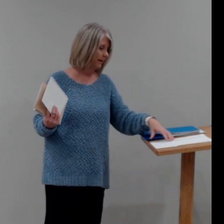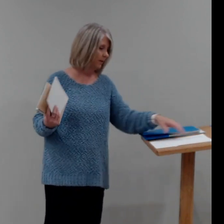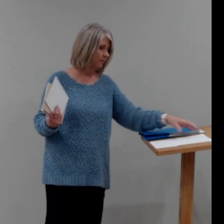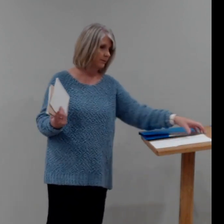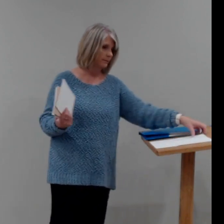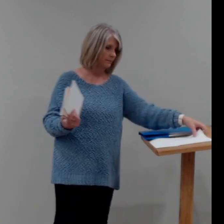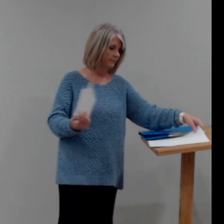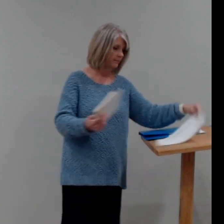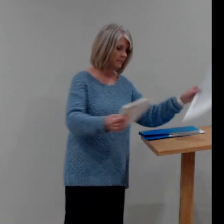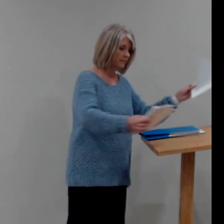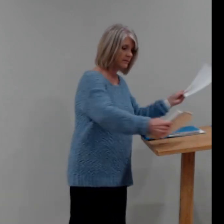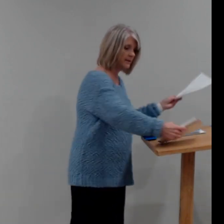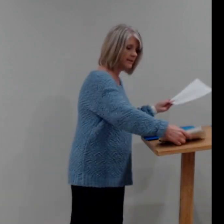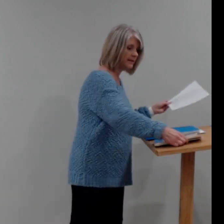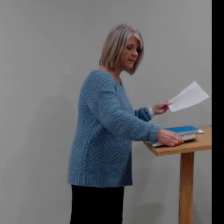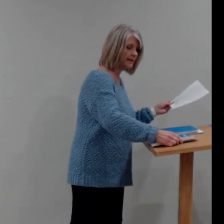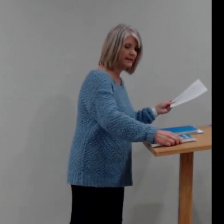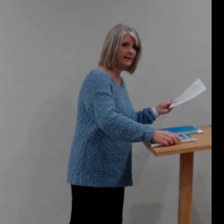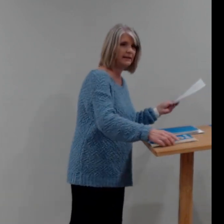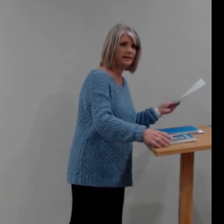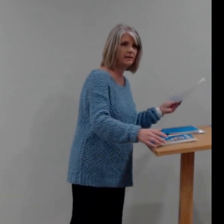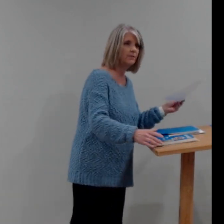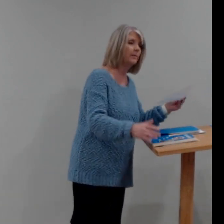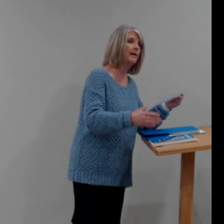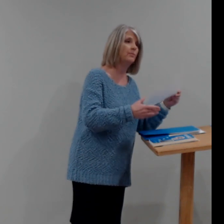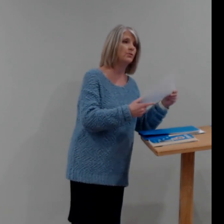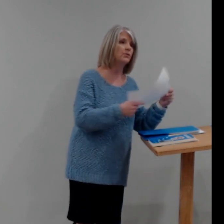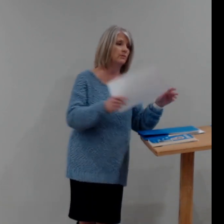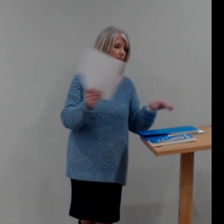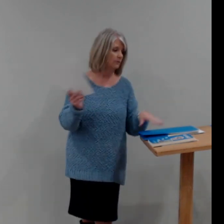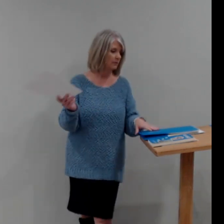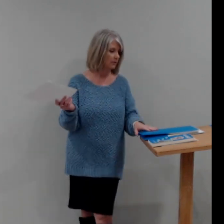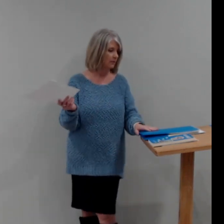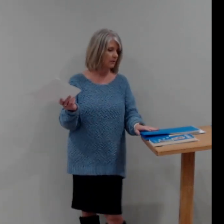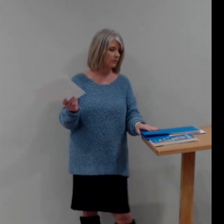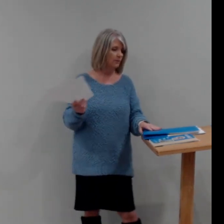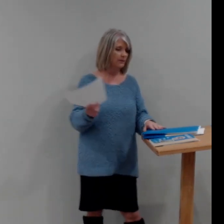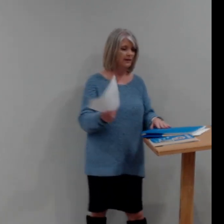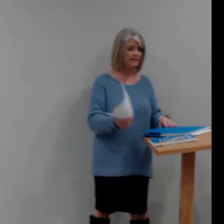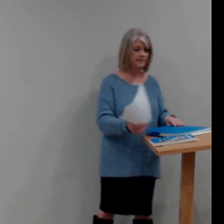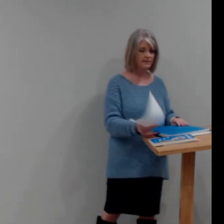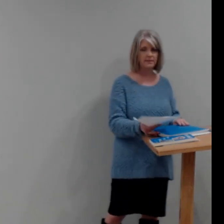help. Does anybody need any of the papers from the classes